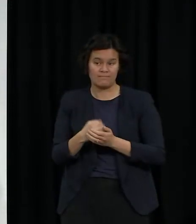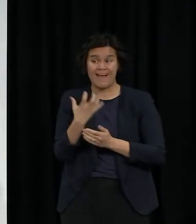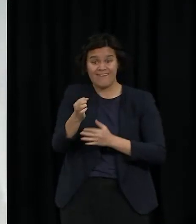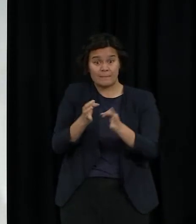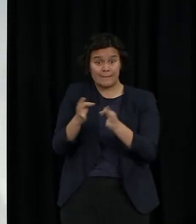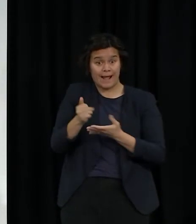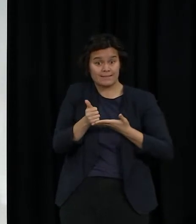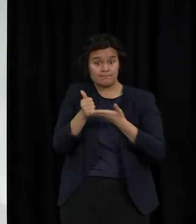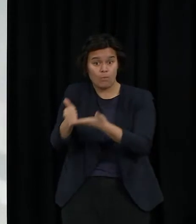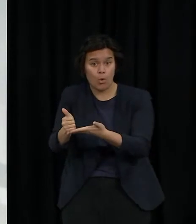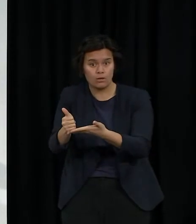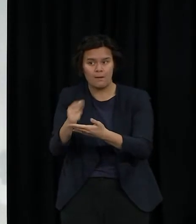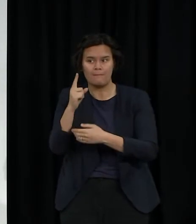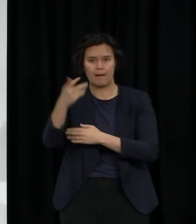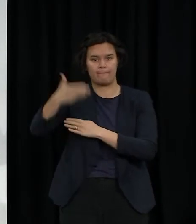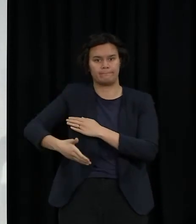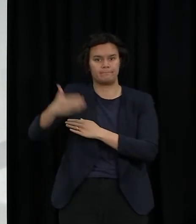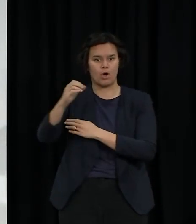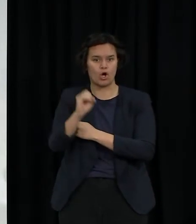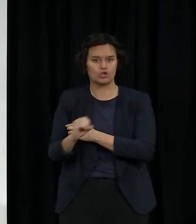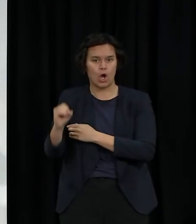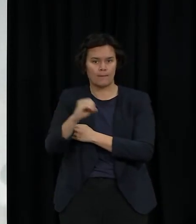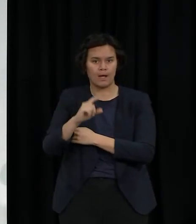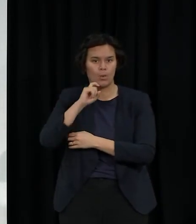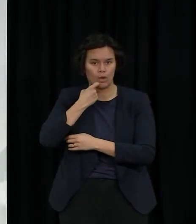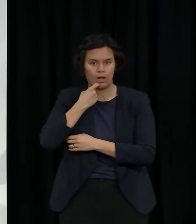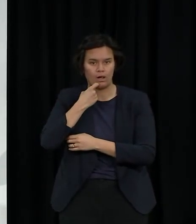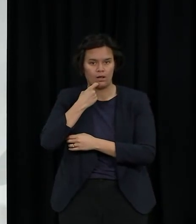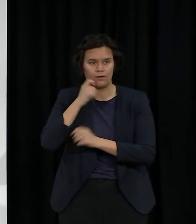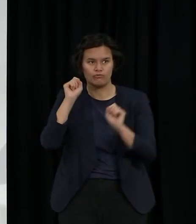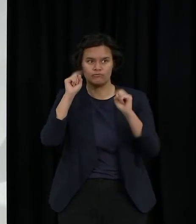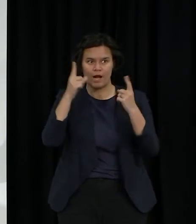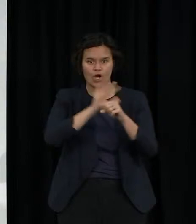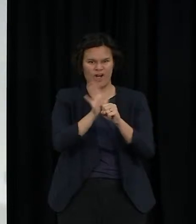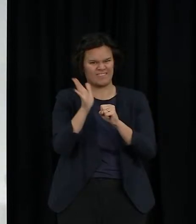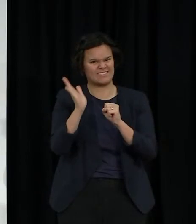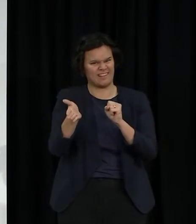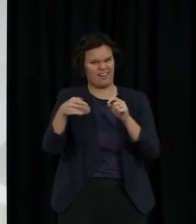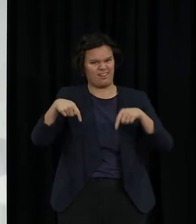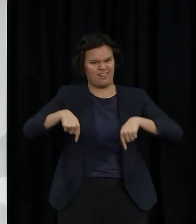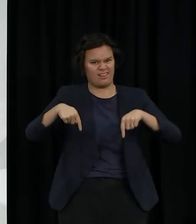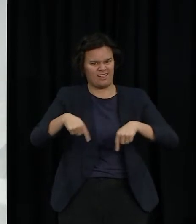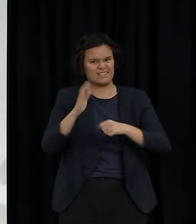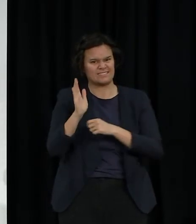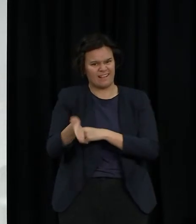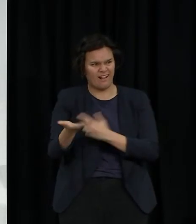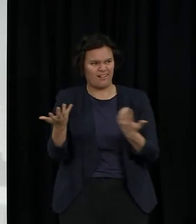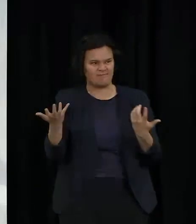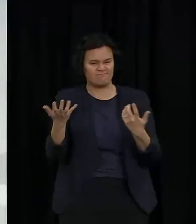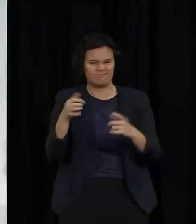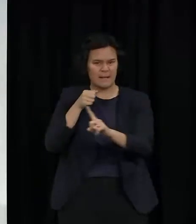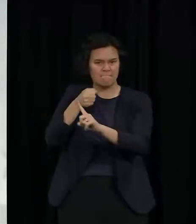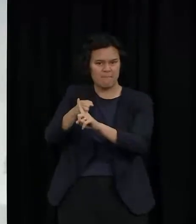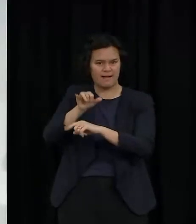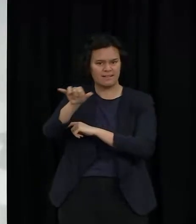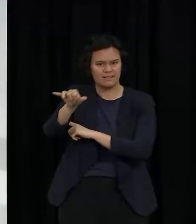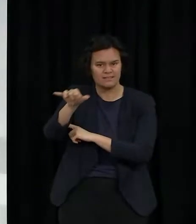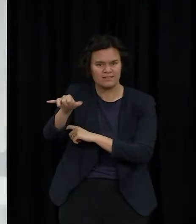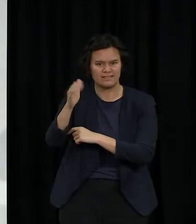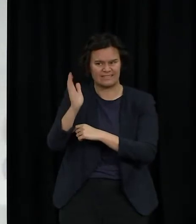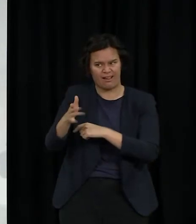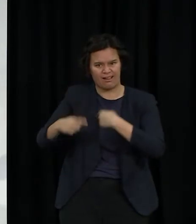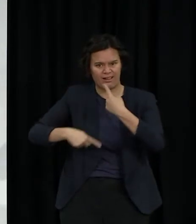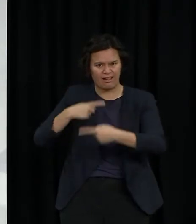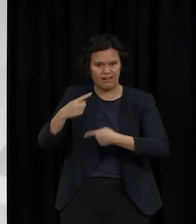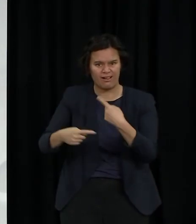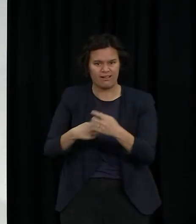October, but the flow-on impacts of the COVID global pandemic continue to affect international air movements, and New Zealand does remain at